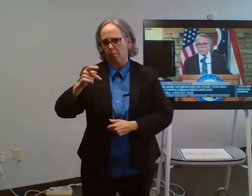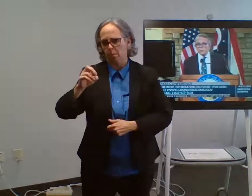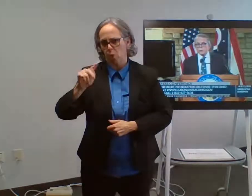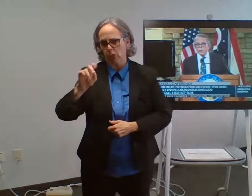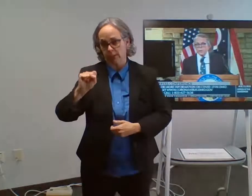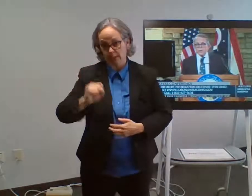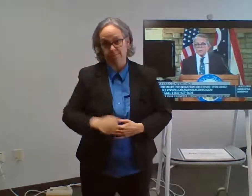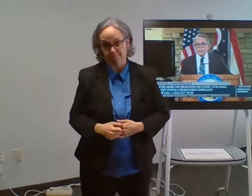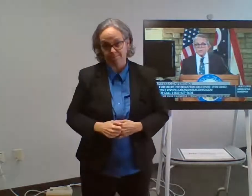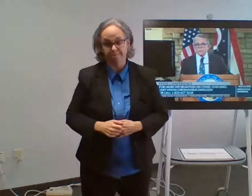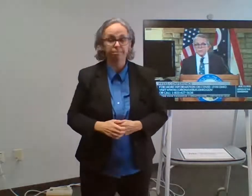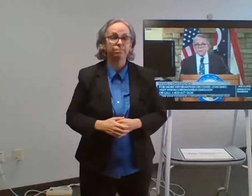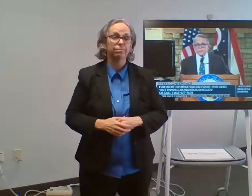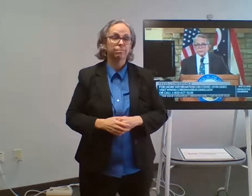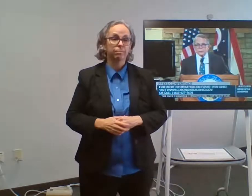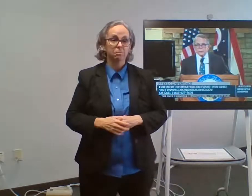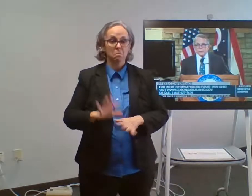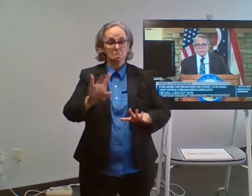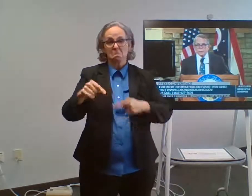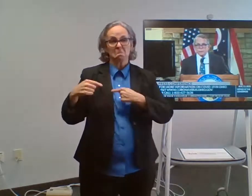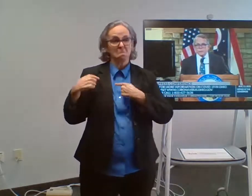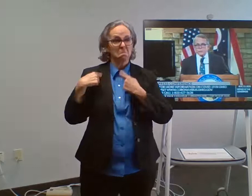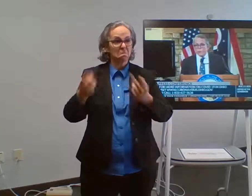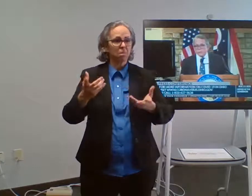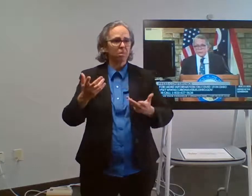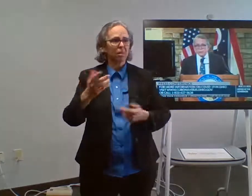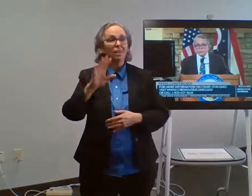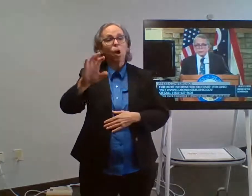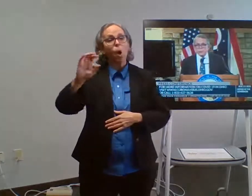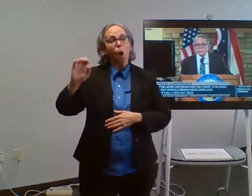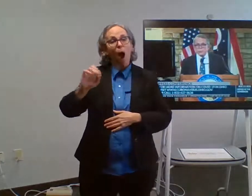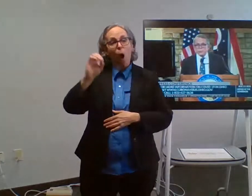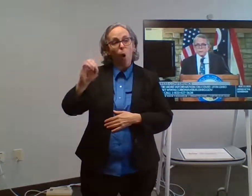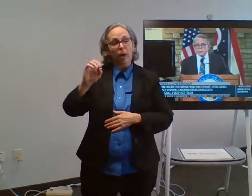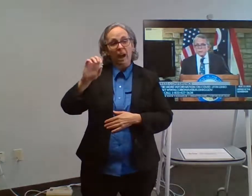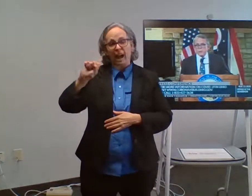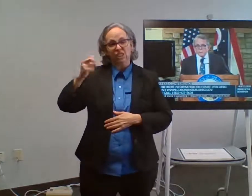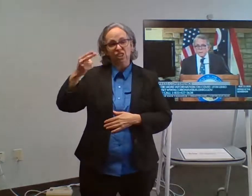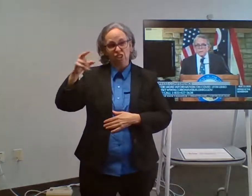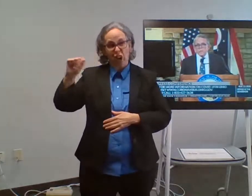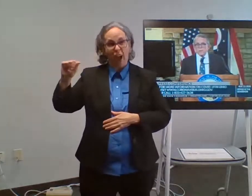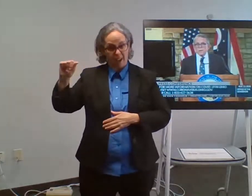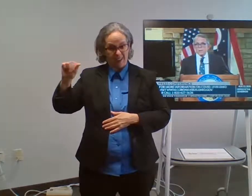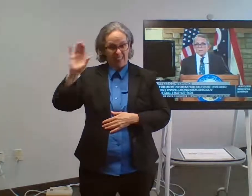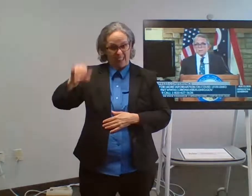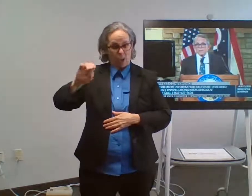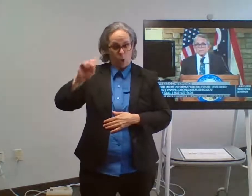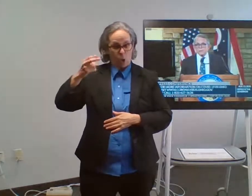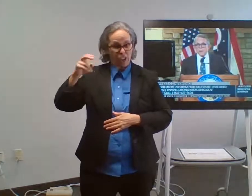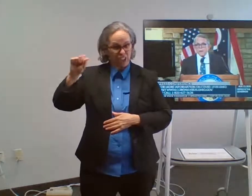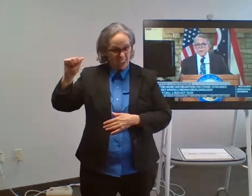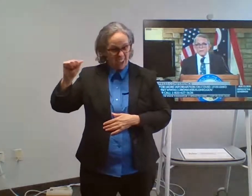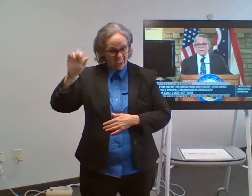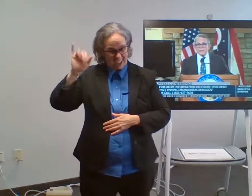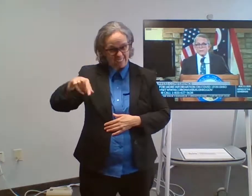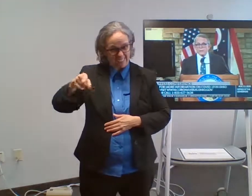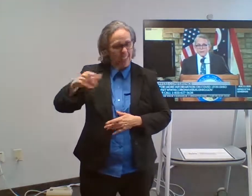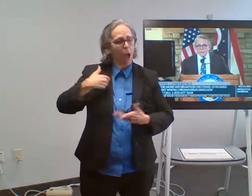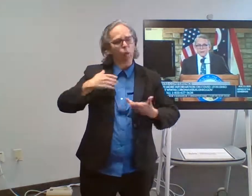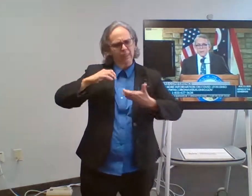We've been working with the Ohio Athletic Association, High School Athletic Association, to get it right, to